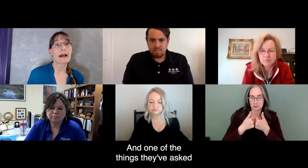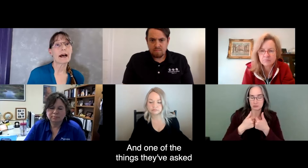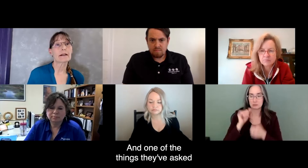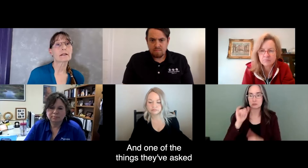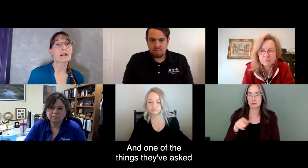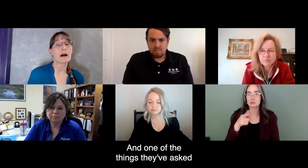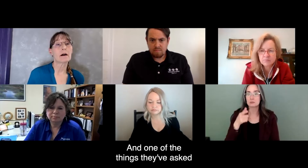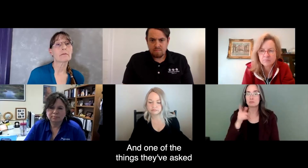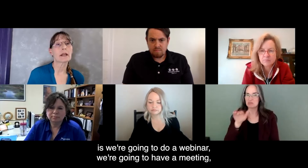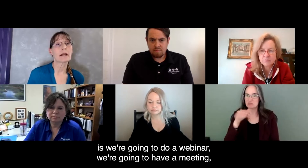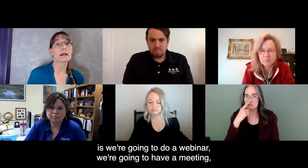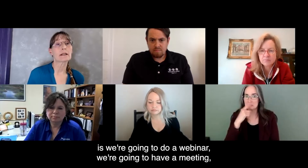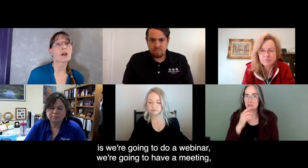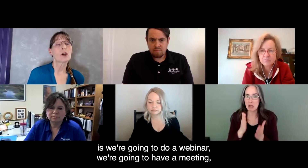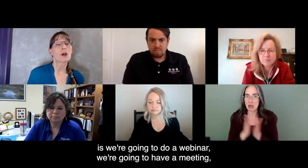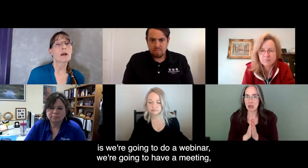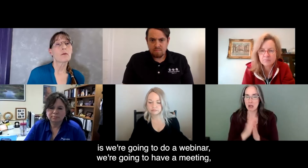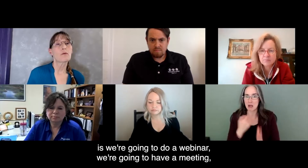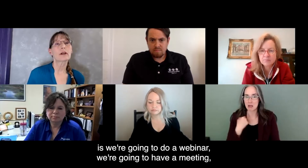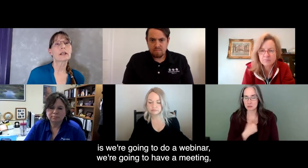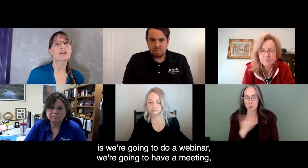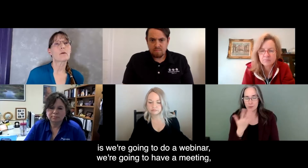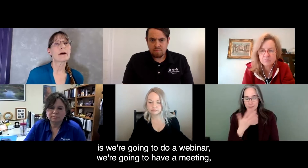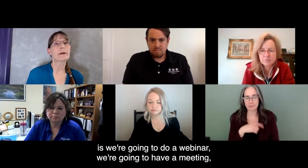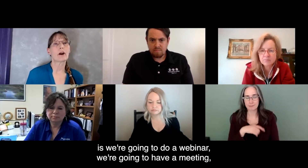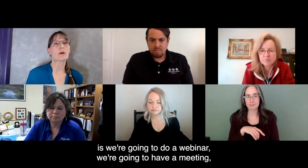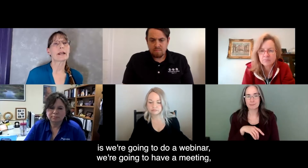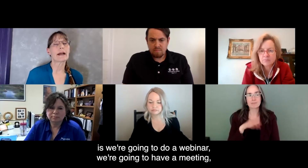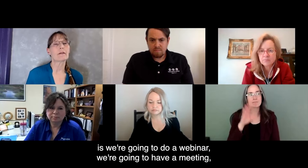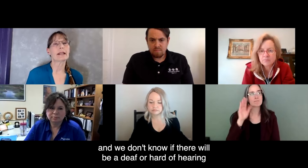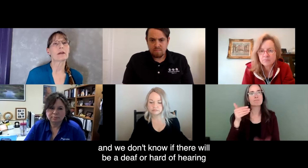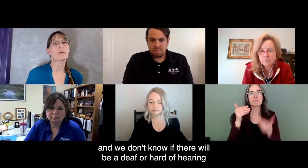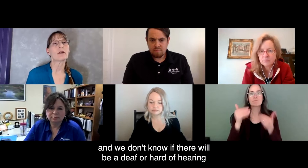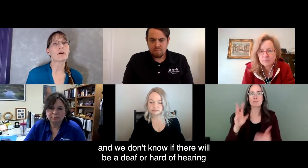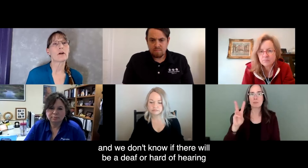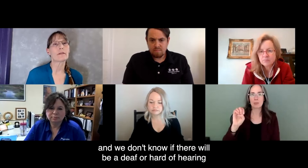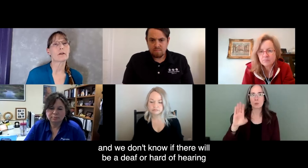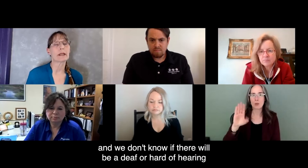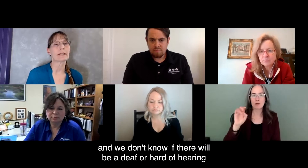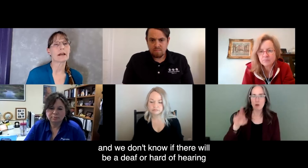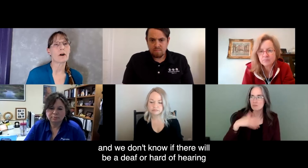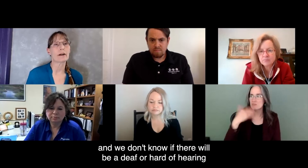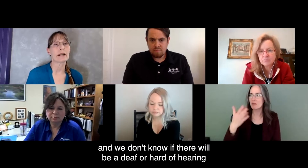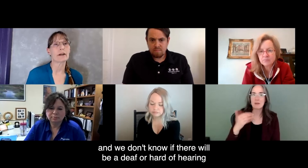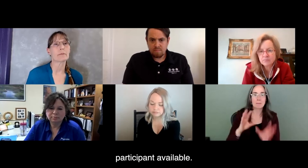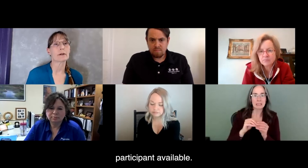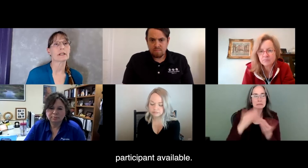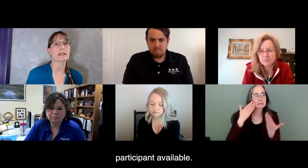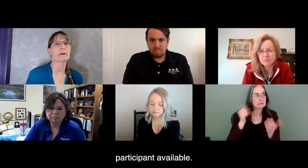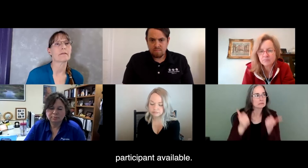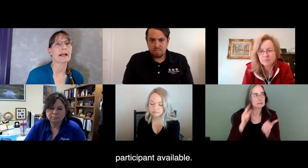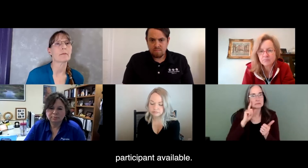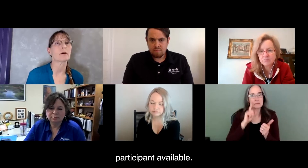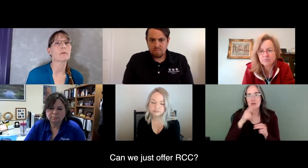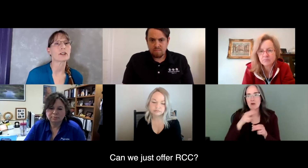they've asked is, we're going to do a webinar, we're going to have a meeting, and we don't know if there will be a deaf or hard of hearing